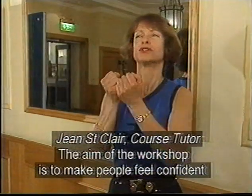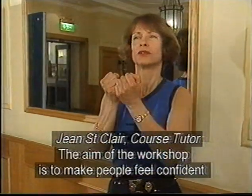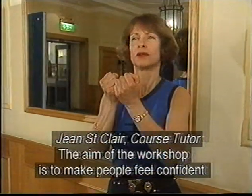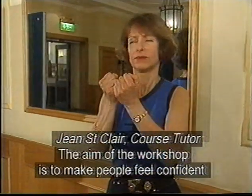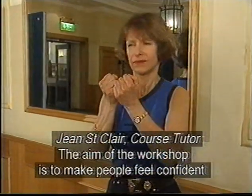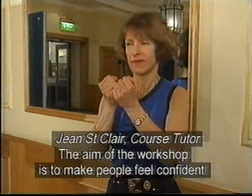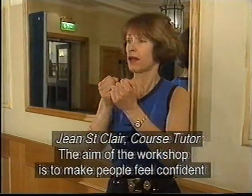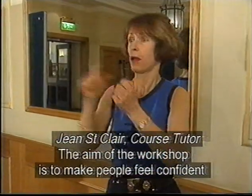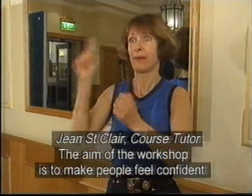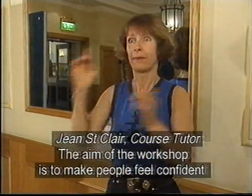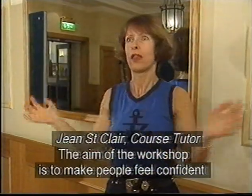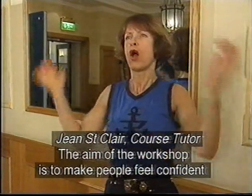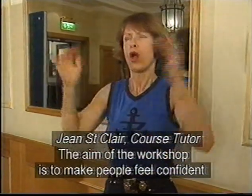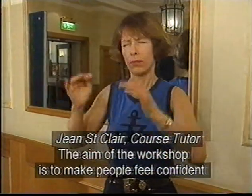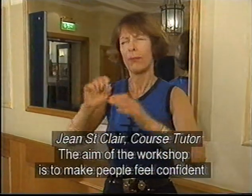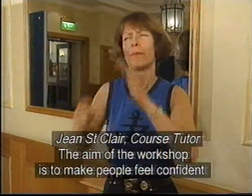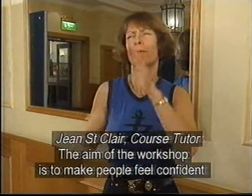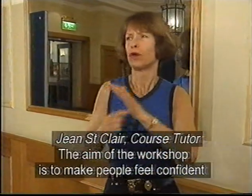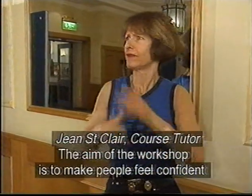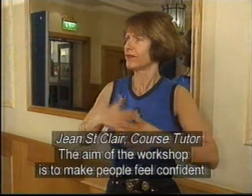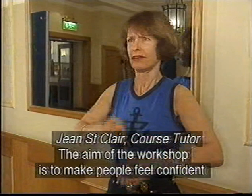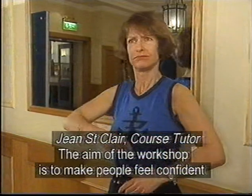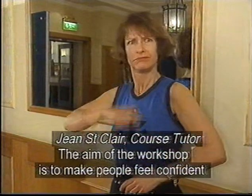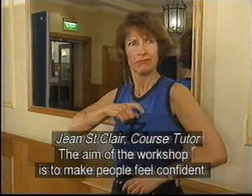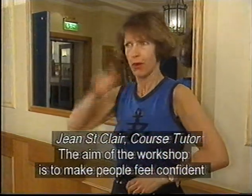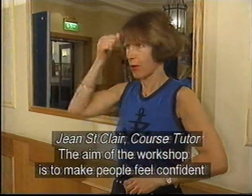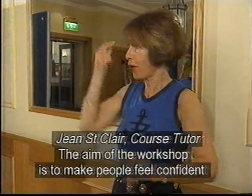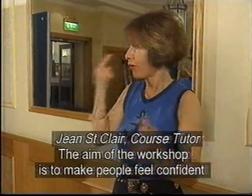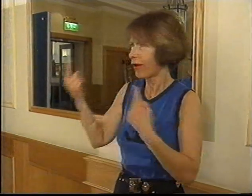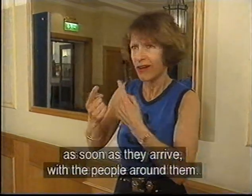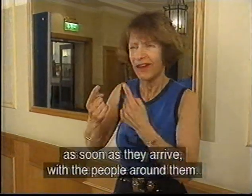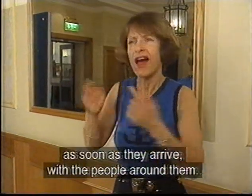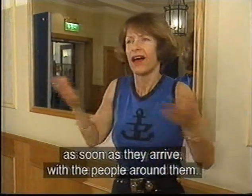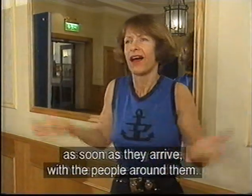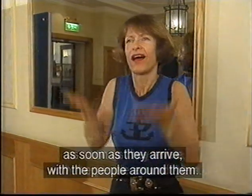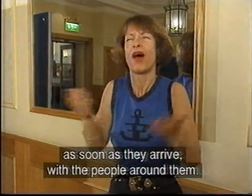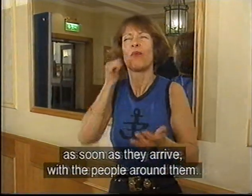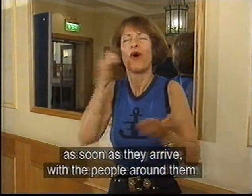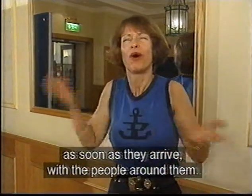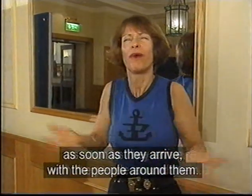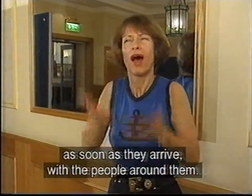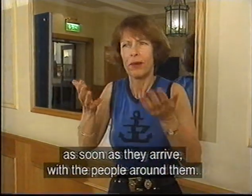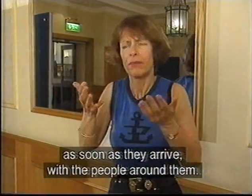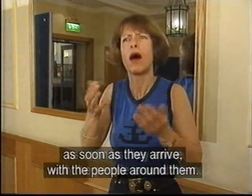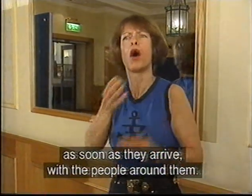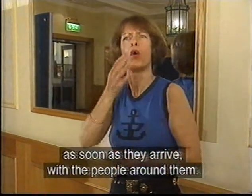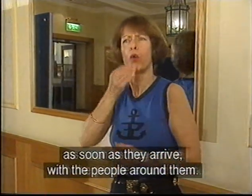The workshop is to make people feel confident as soon as they arrive with the people around them. We start off with a warm-up